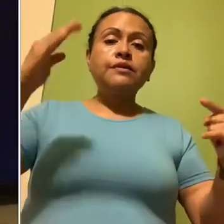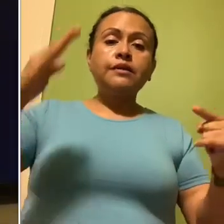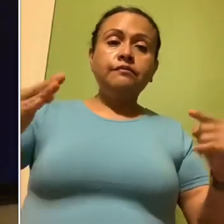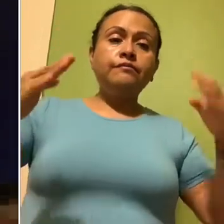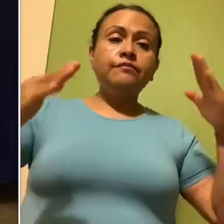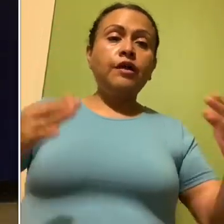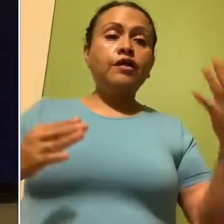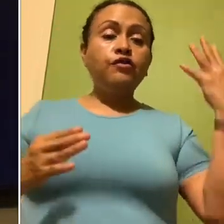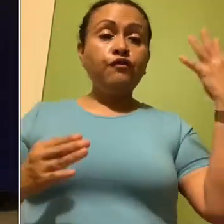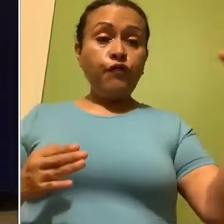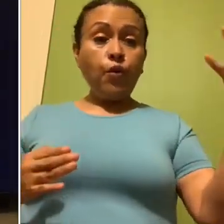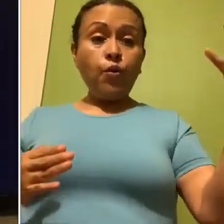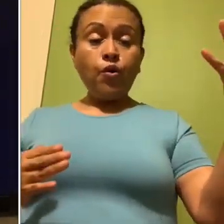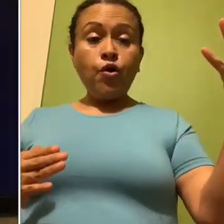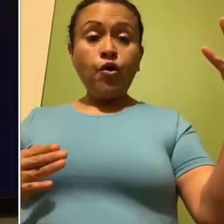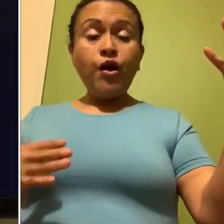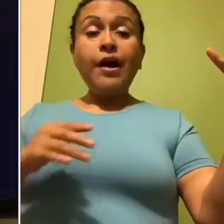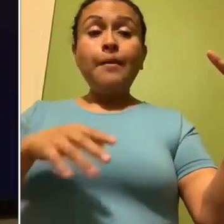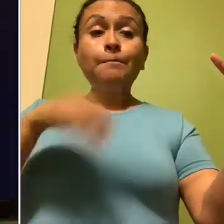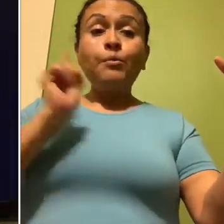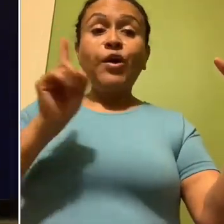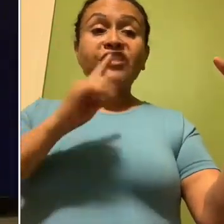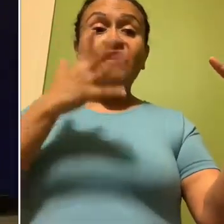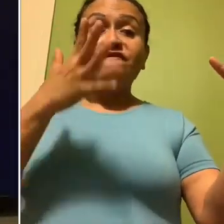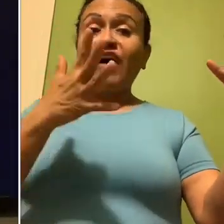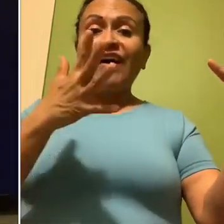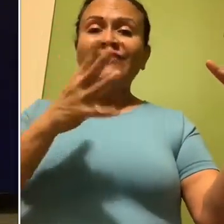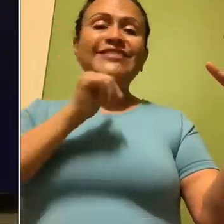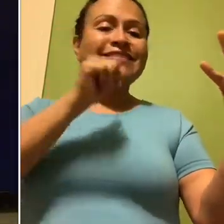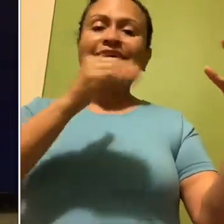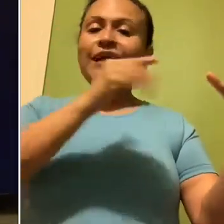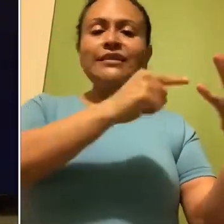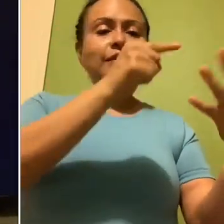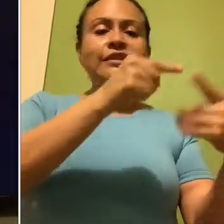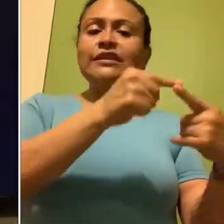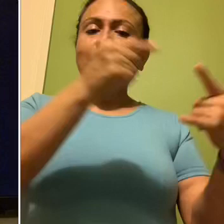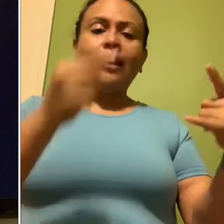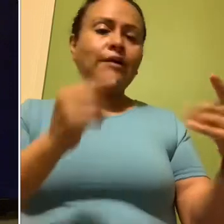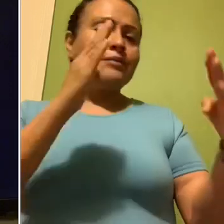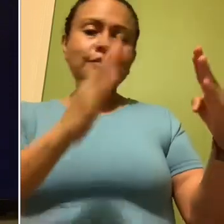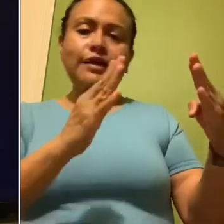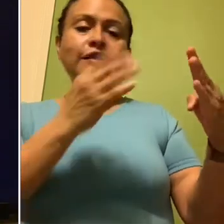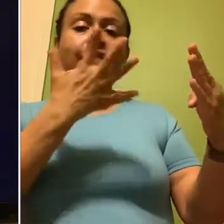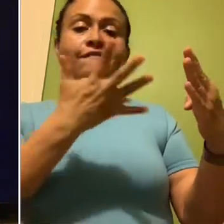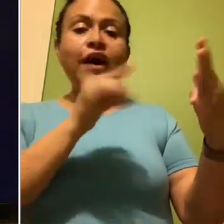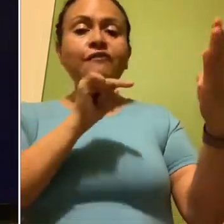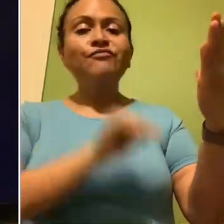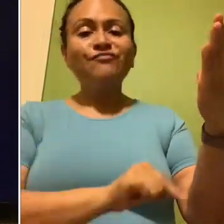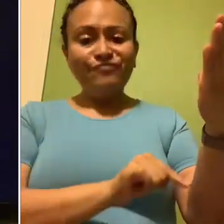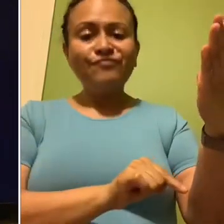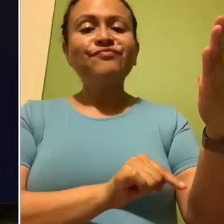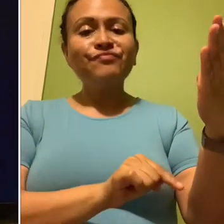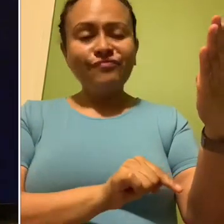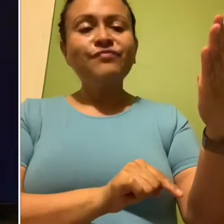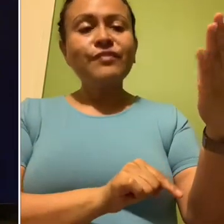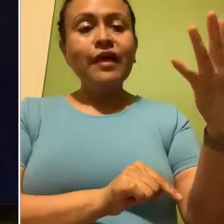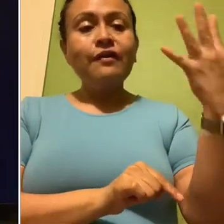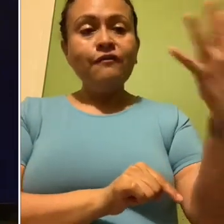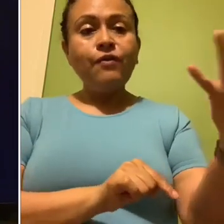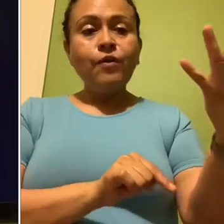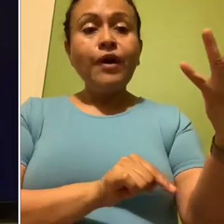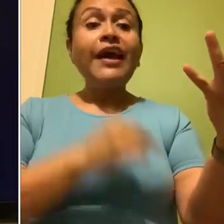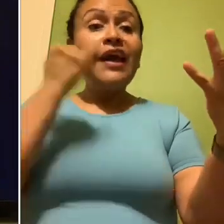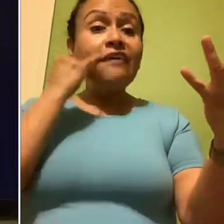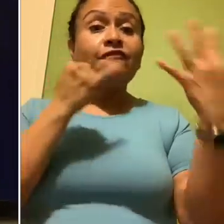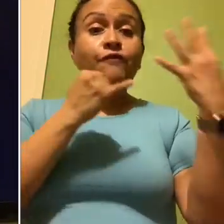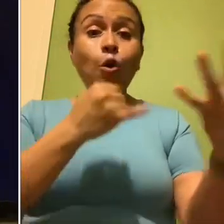side of the angle. In this case, the 4 is on one side of the angle, but the 5 is not. The 5 is not. So because if this 5 was over